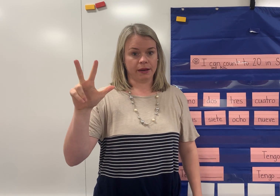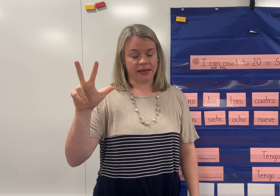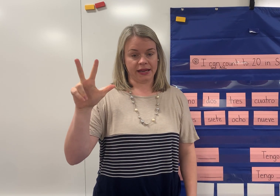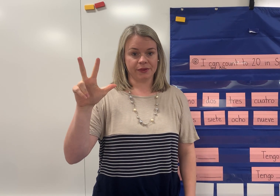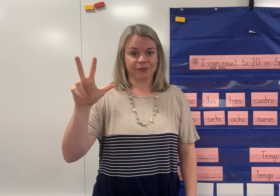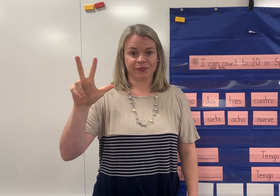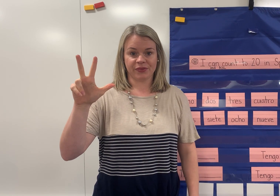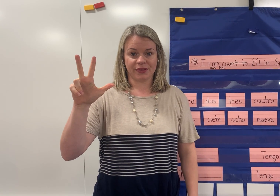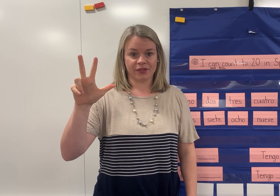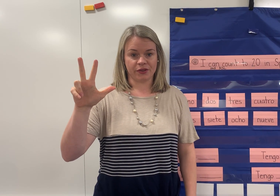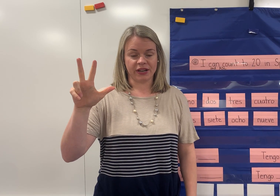minute. 3,